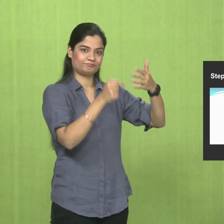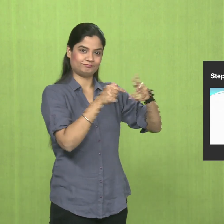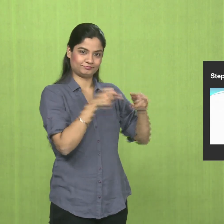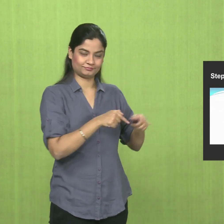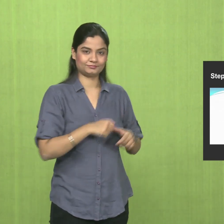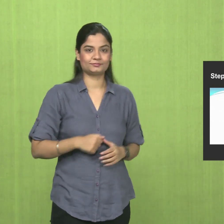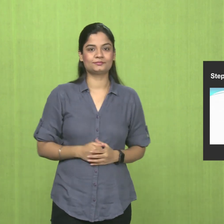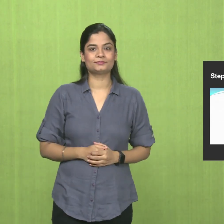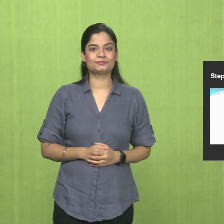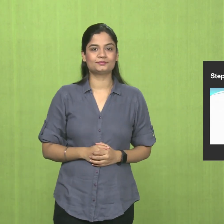organizing.